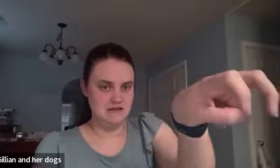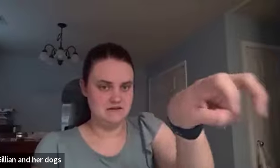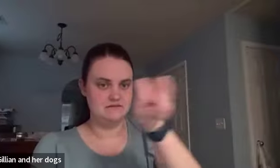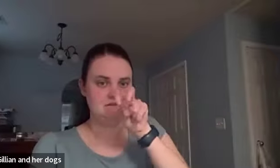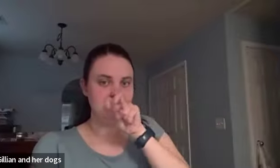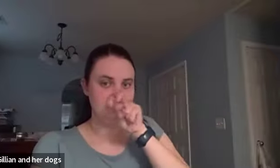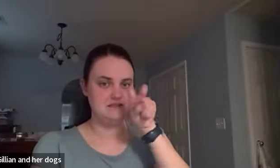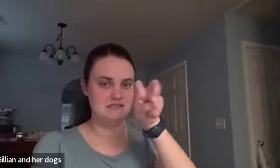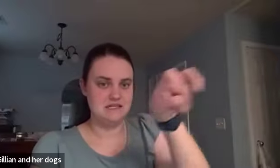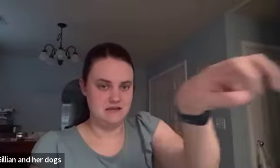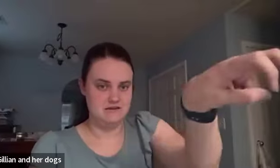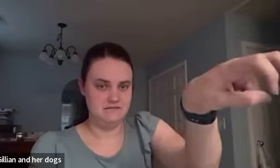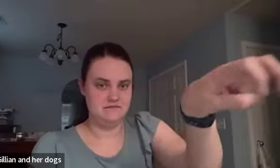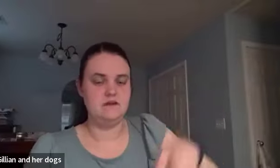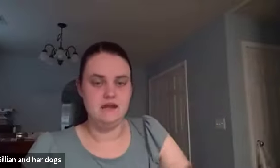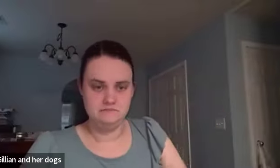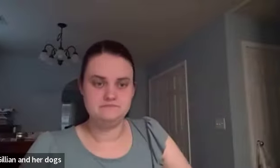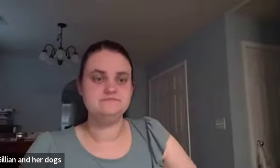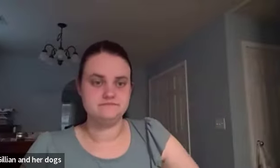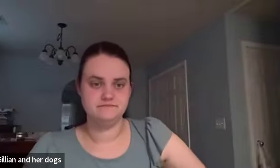snake, snake. Okay?